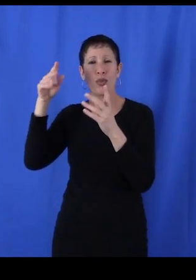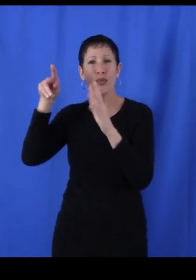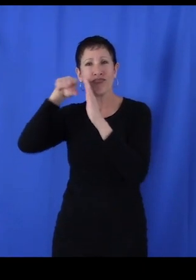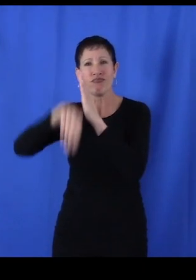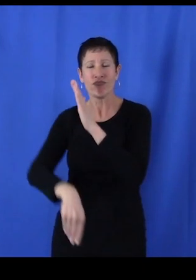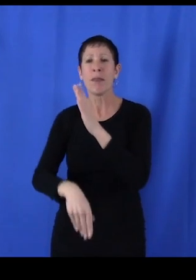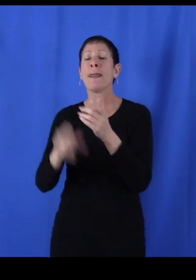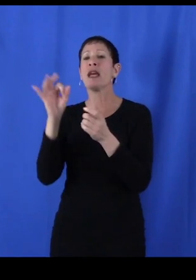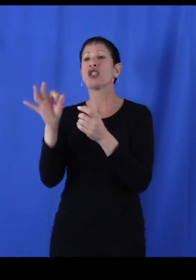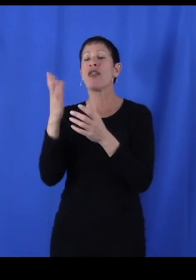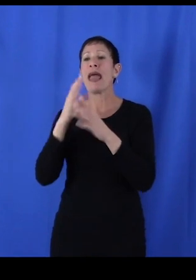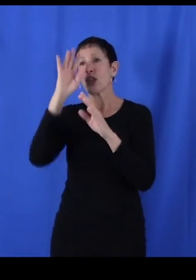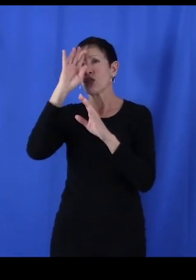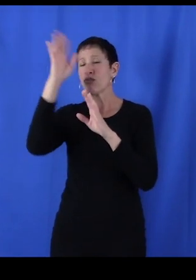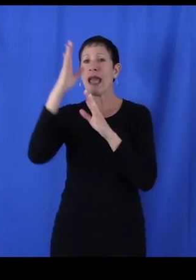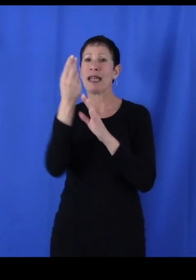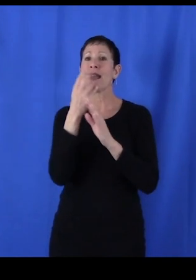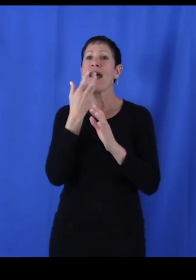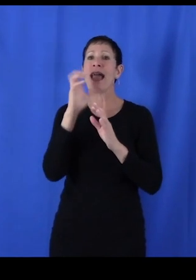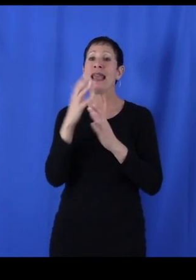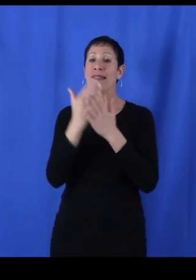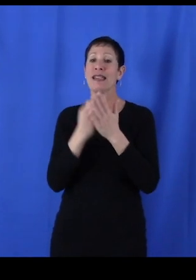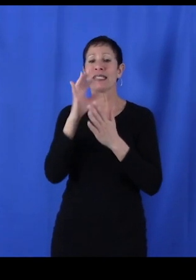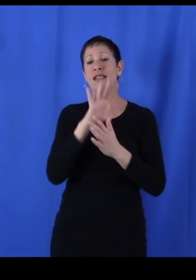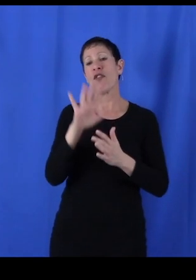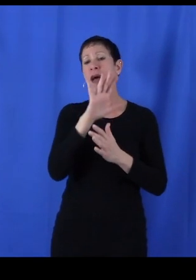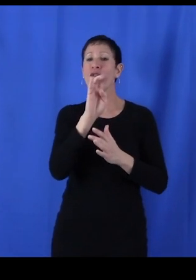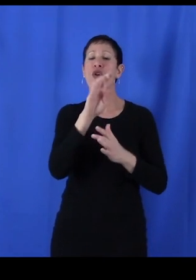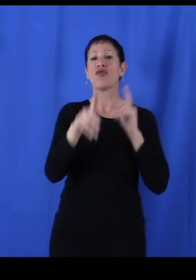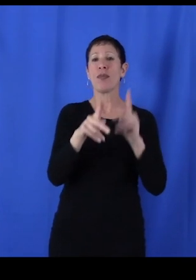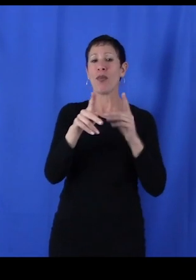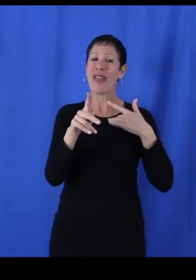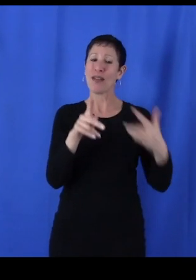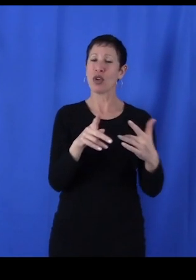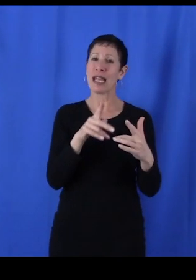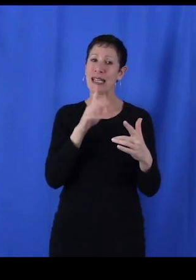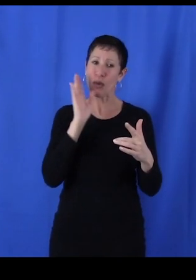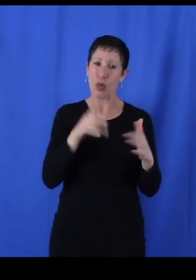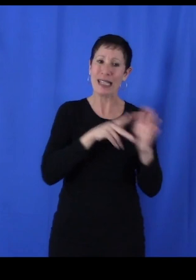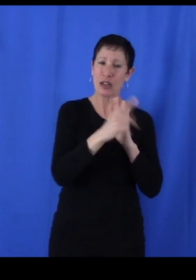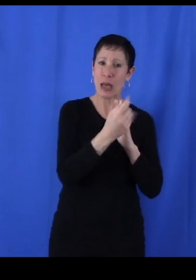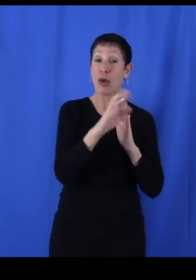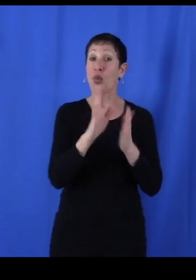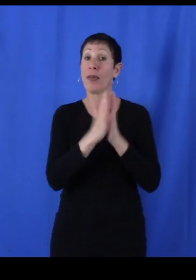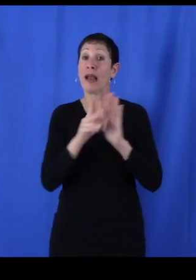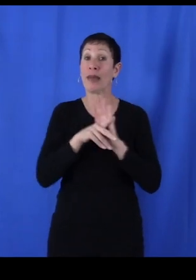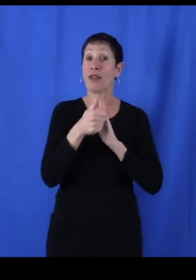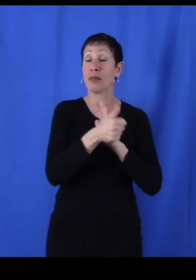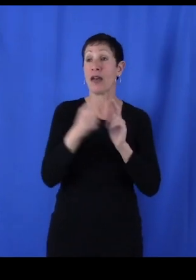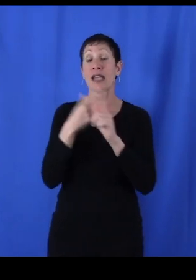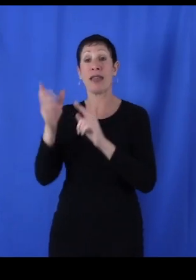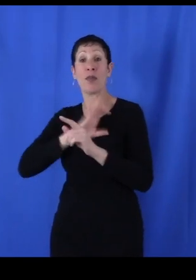of about 400 or so people most likely to kill or be killed. The police then visited the top